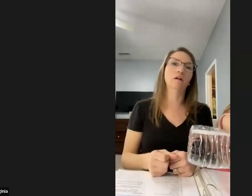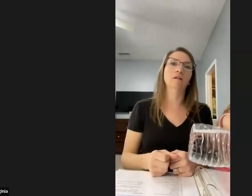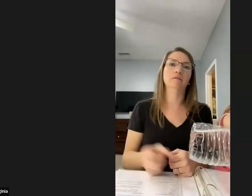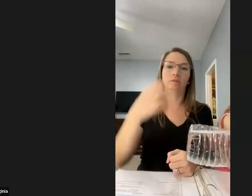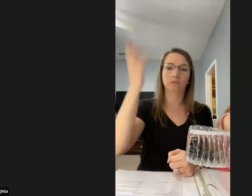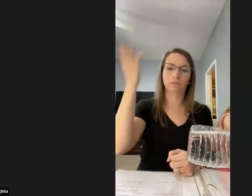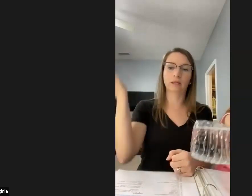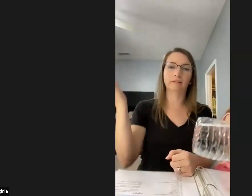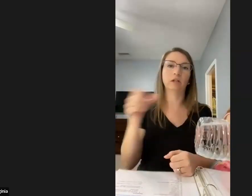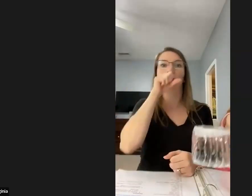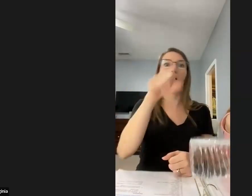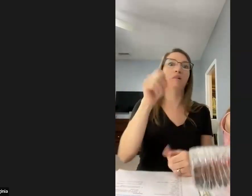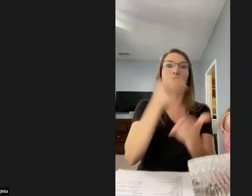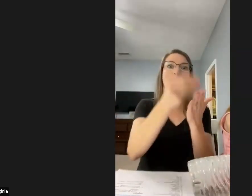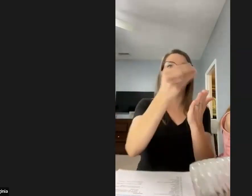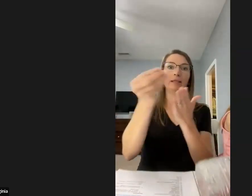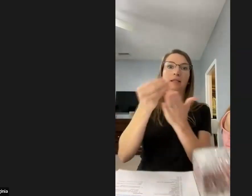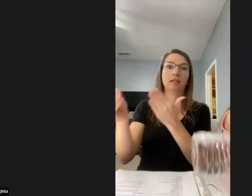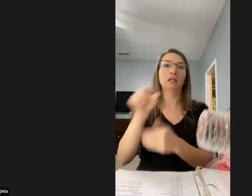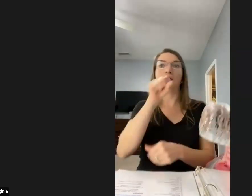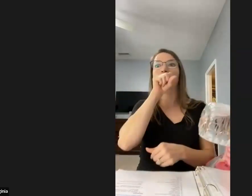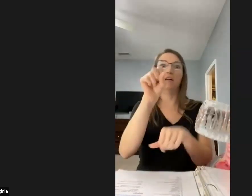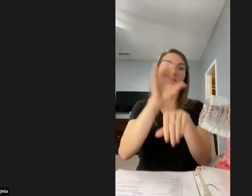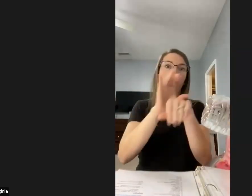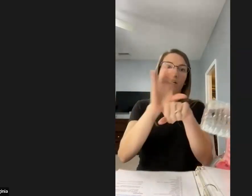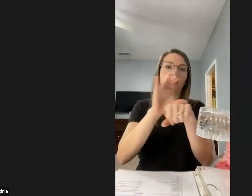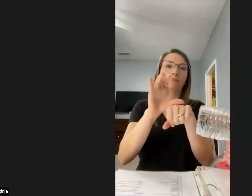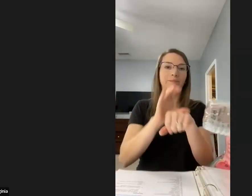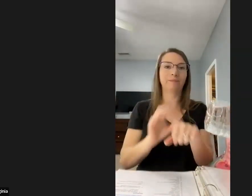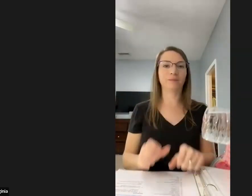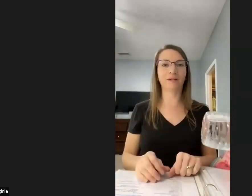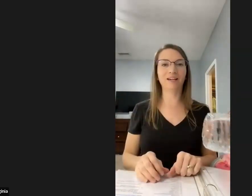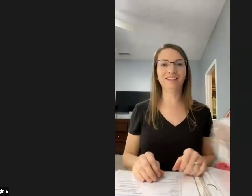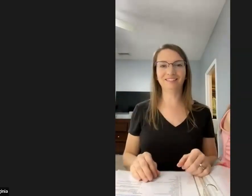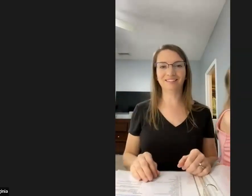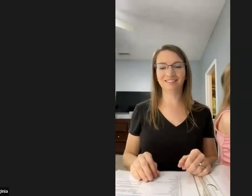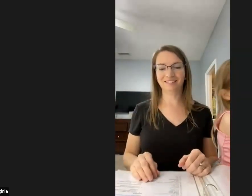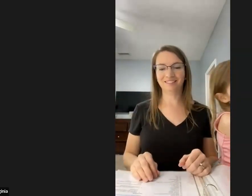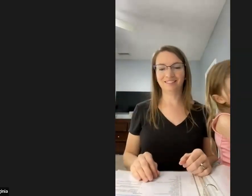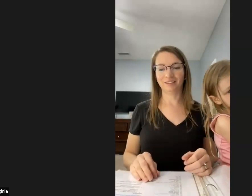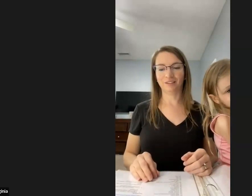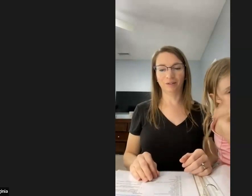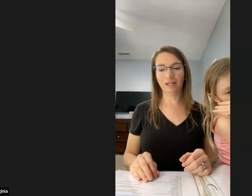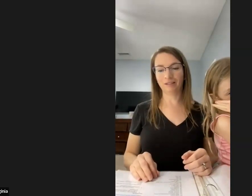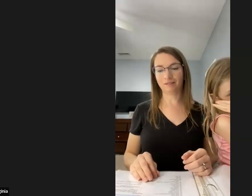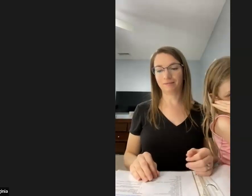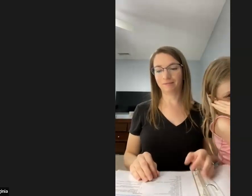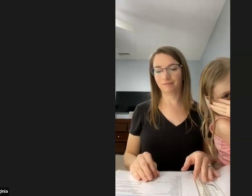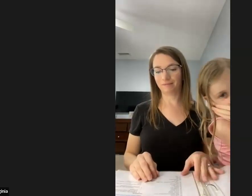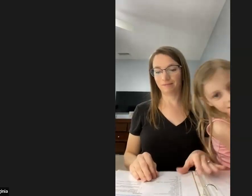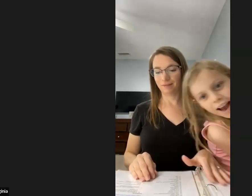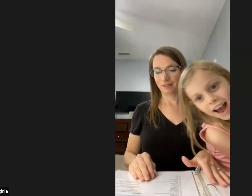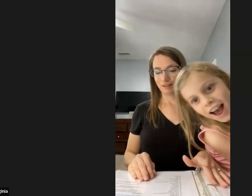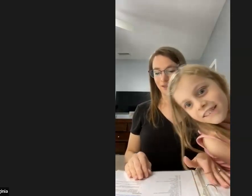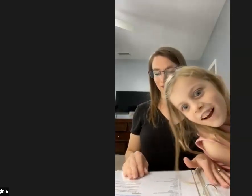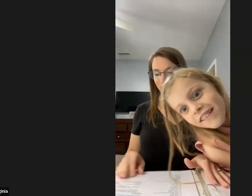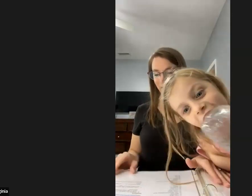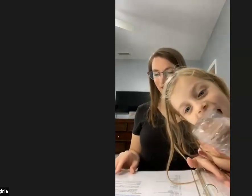love whatever. I love chocolate. I love chocolate. Okay. All right. That